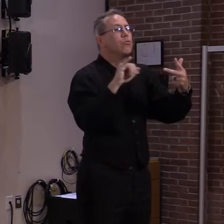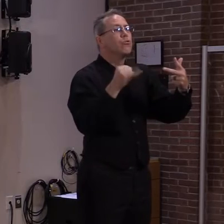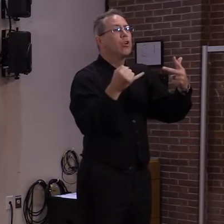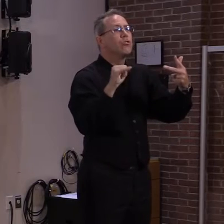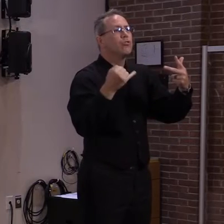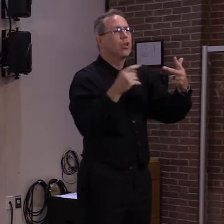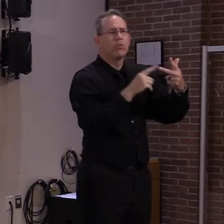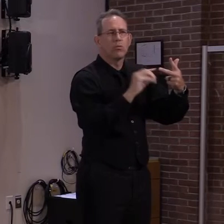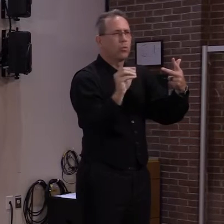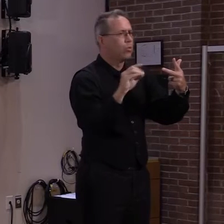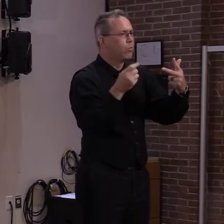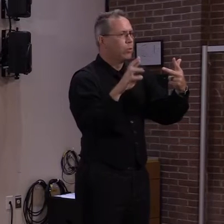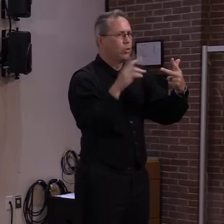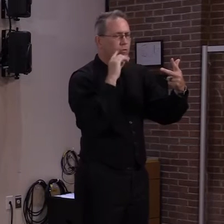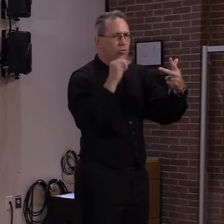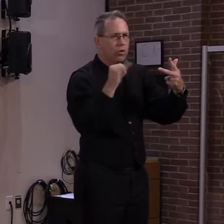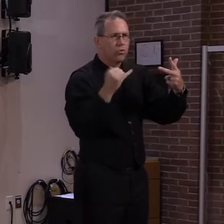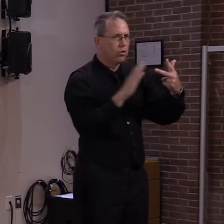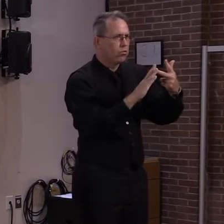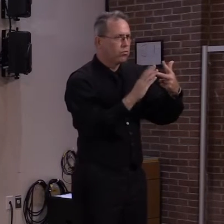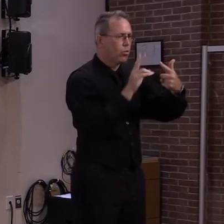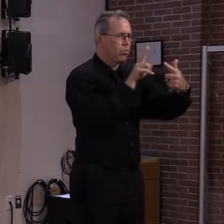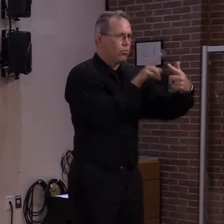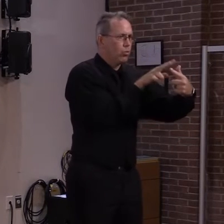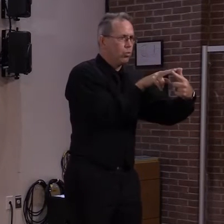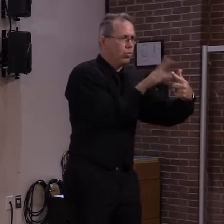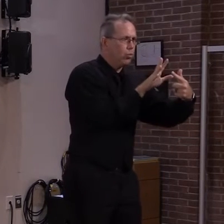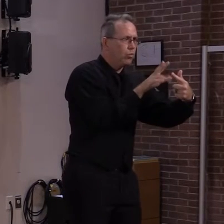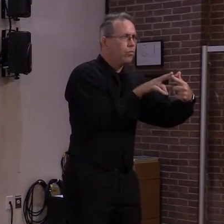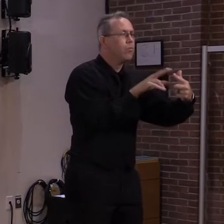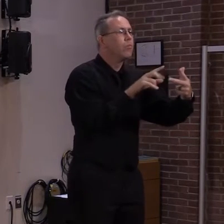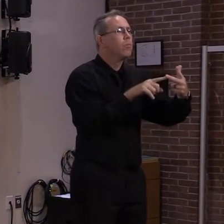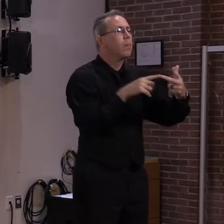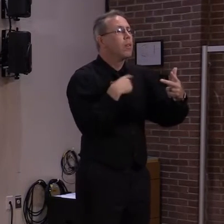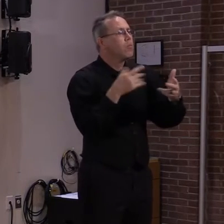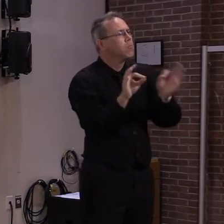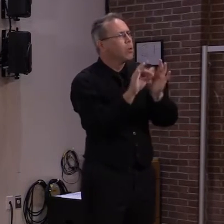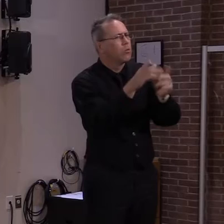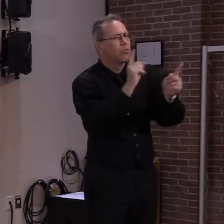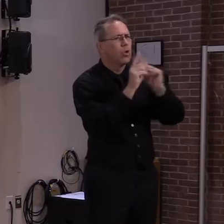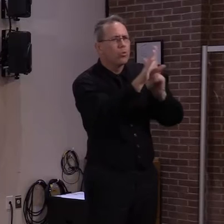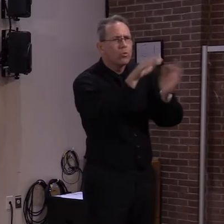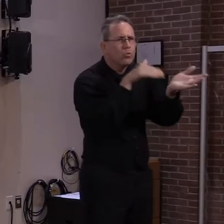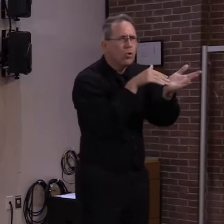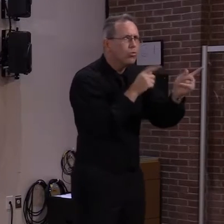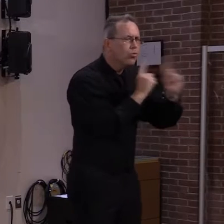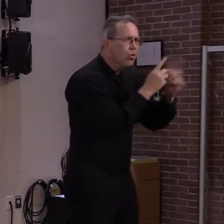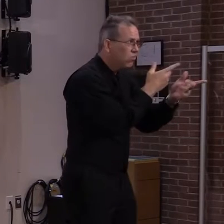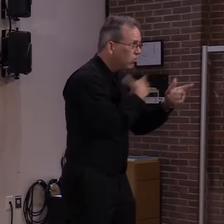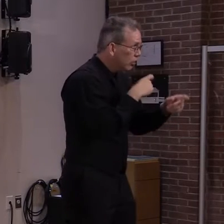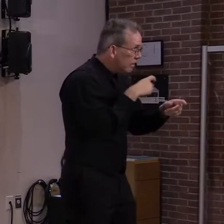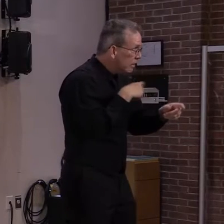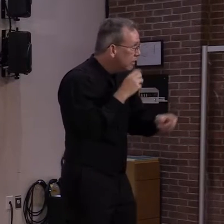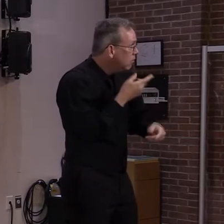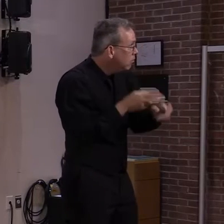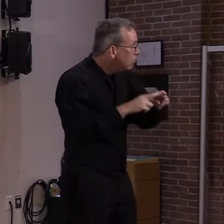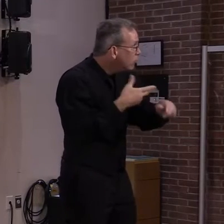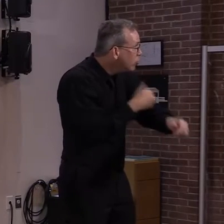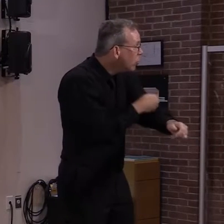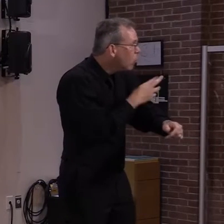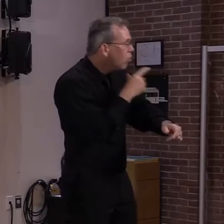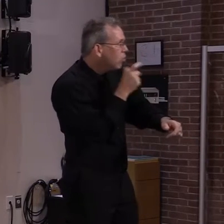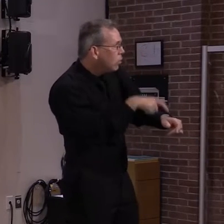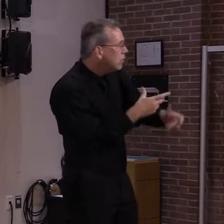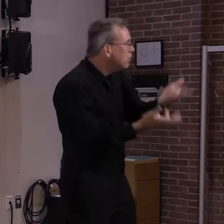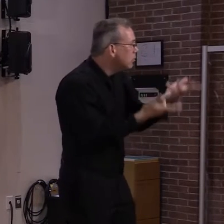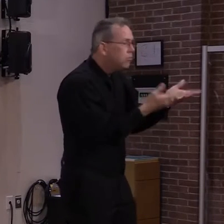their primary healthcare providers about whether getting an additional dose is appropriate for them. Many primary care